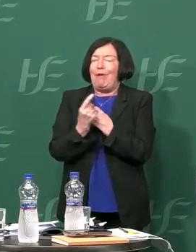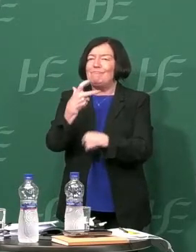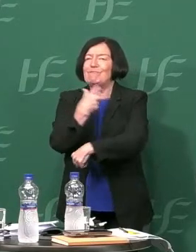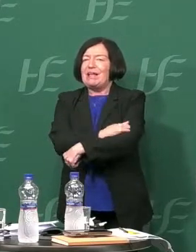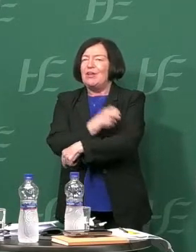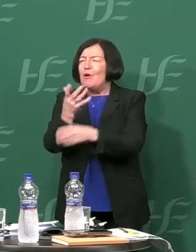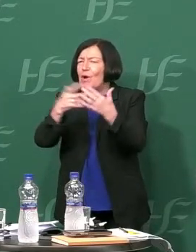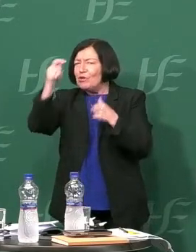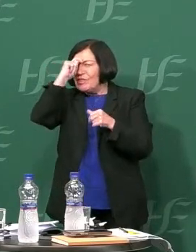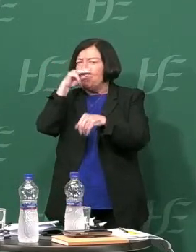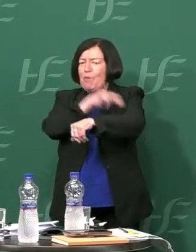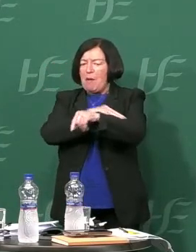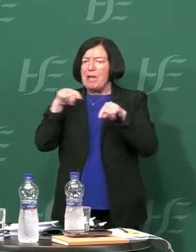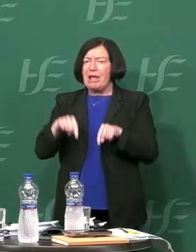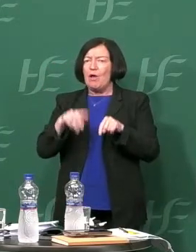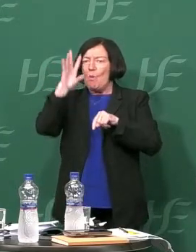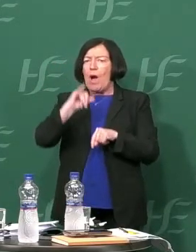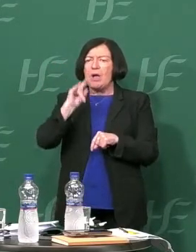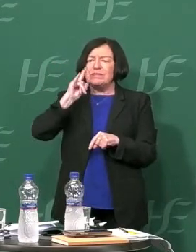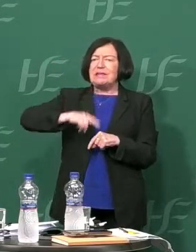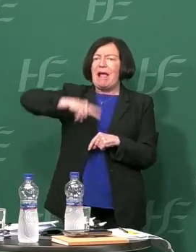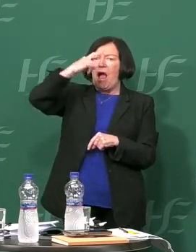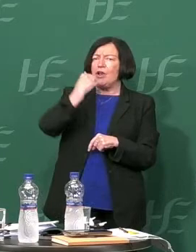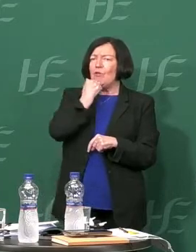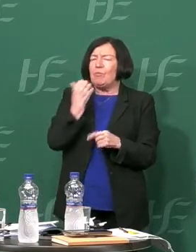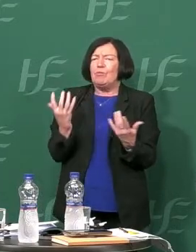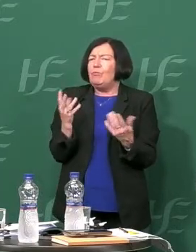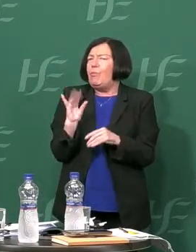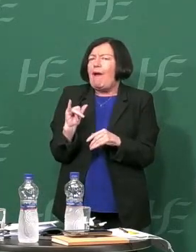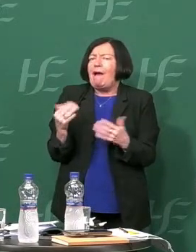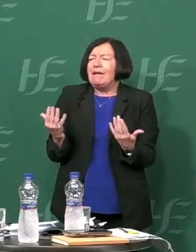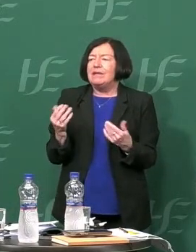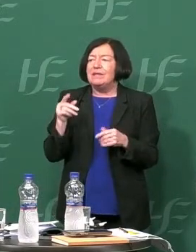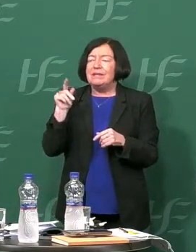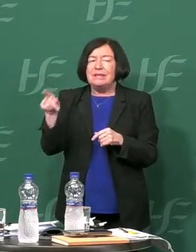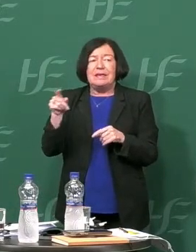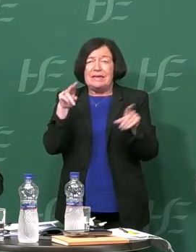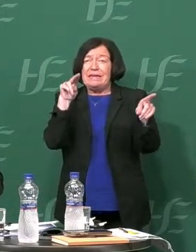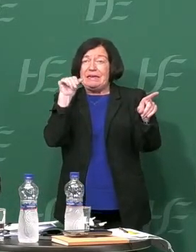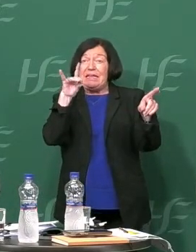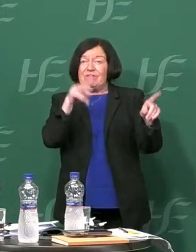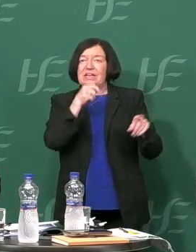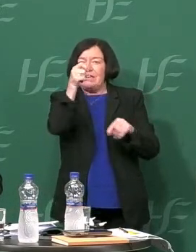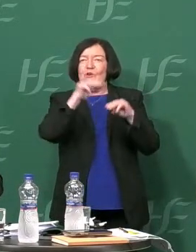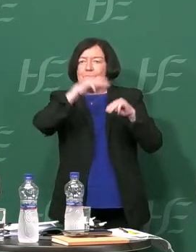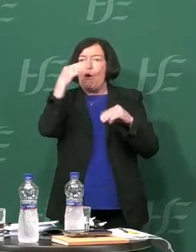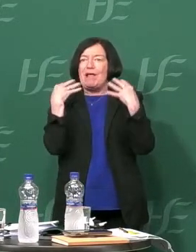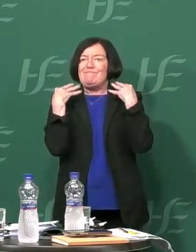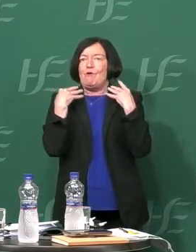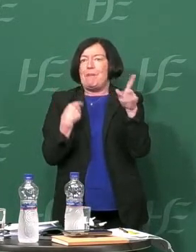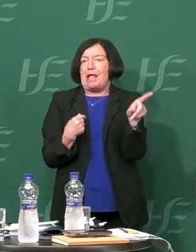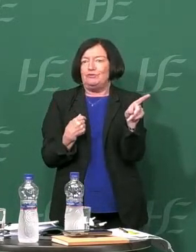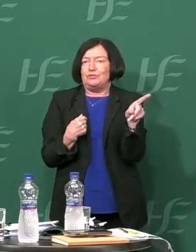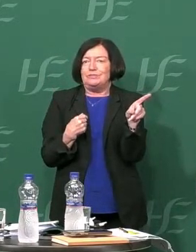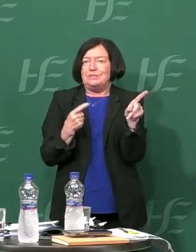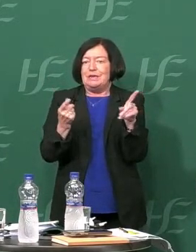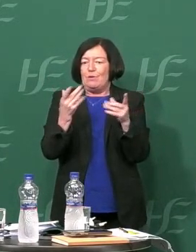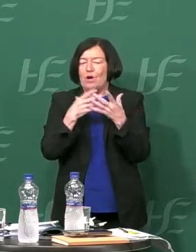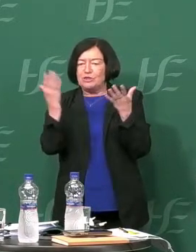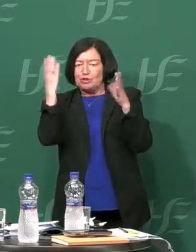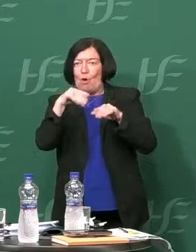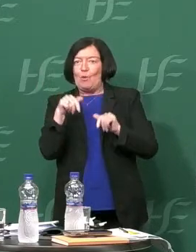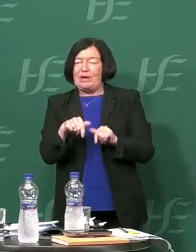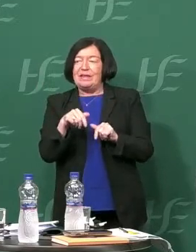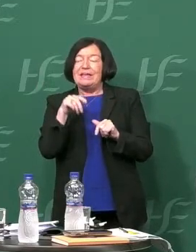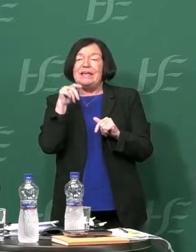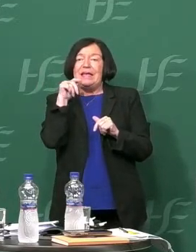do you think the problem is down here? Why are we seeing such high cases? Yeah, I think Niamh will give a good insight into what the cases are showing, from